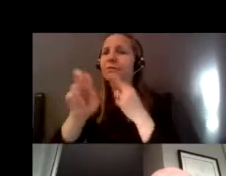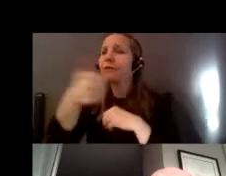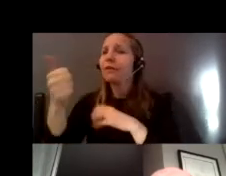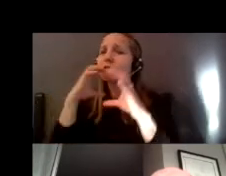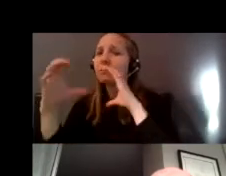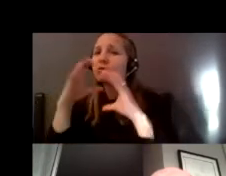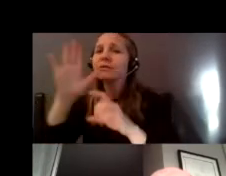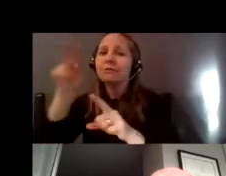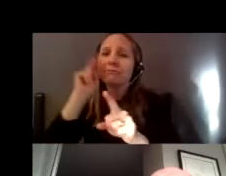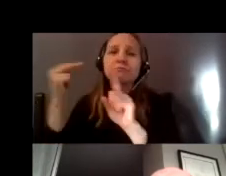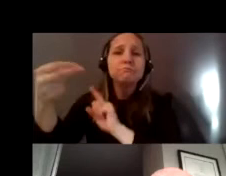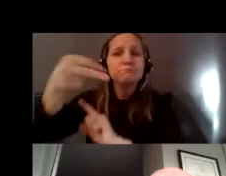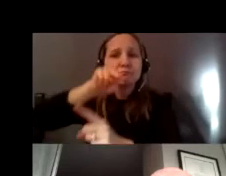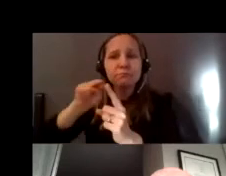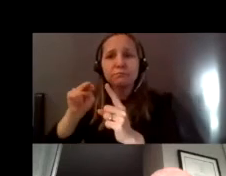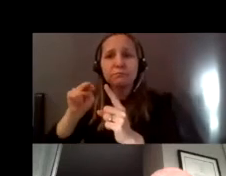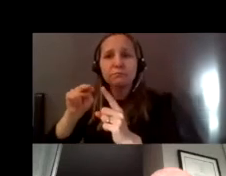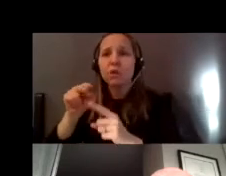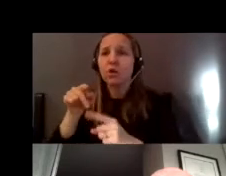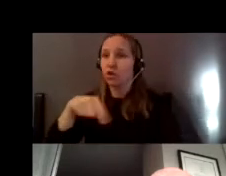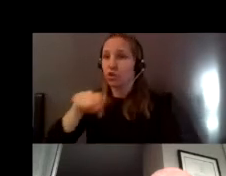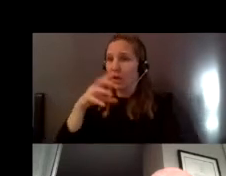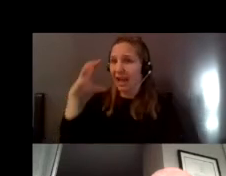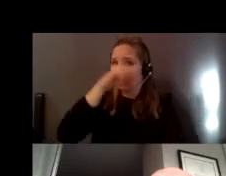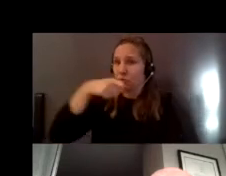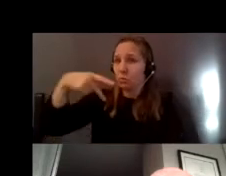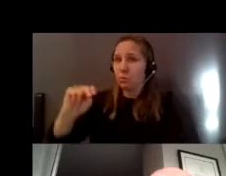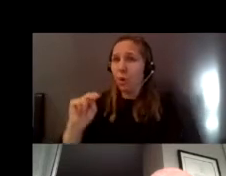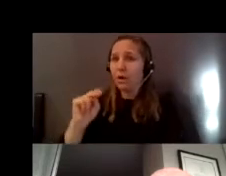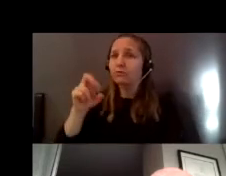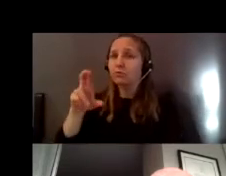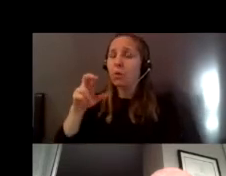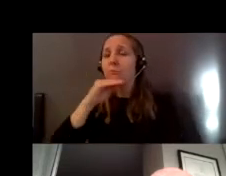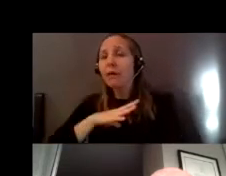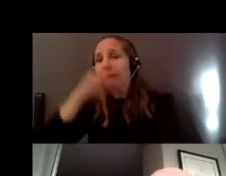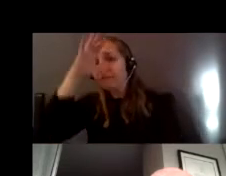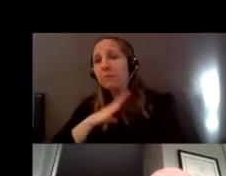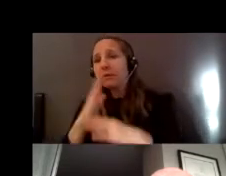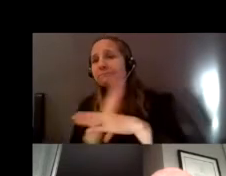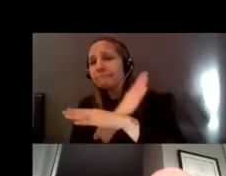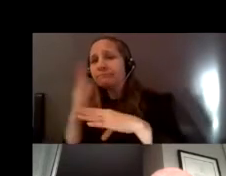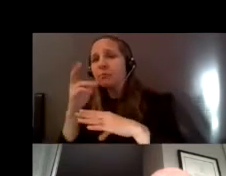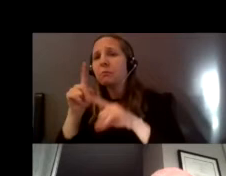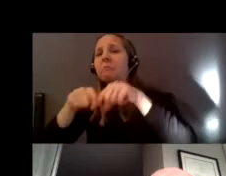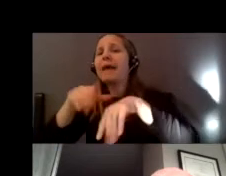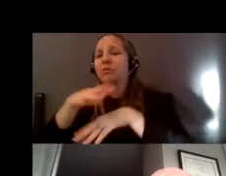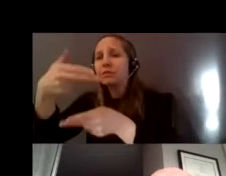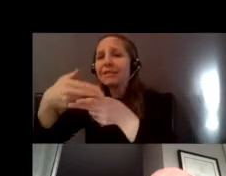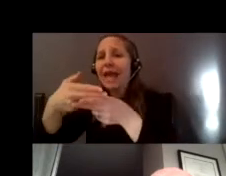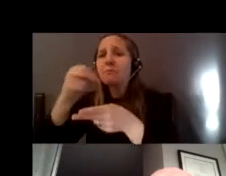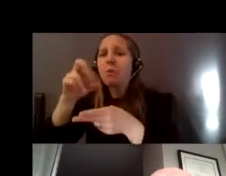coming from. Please don't assume pronouns or gender or the knowledge based on someone's name or video image.